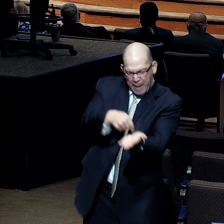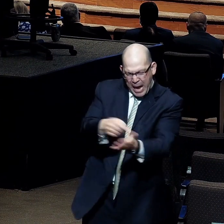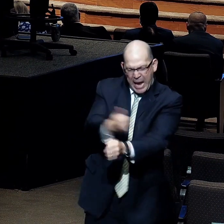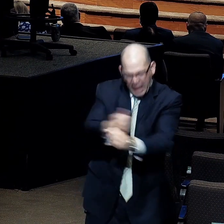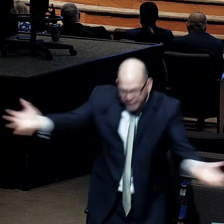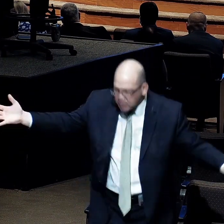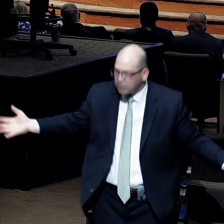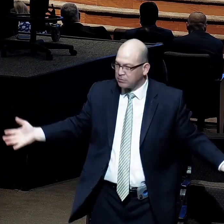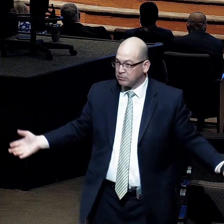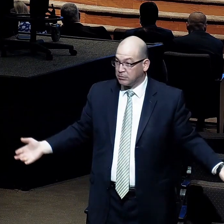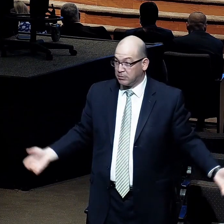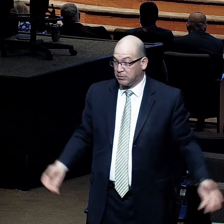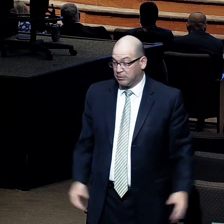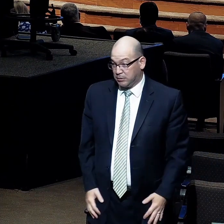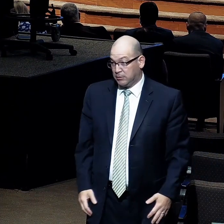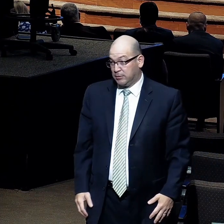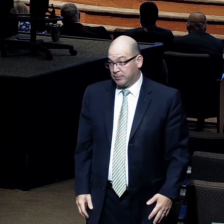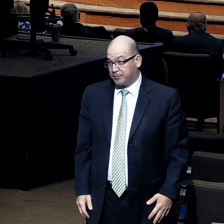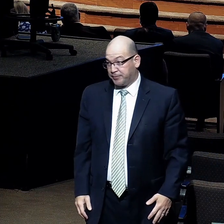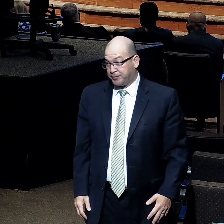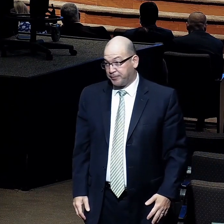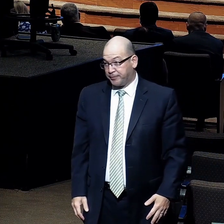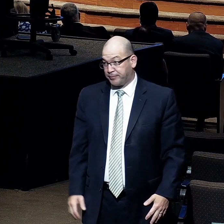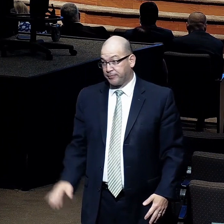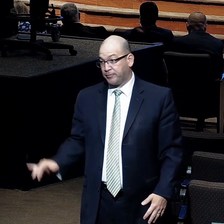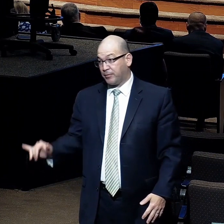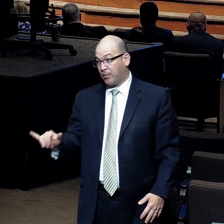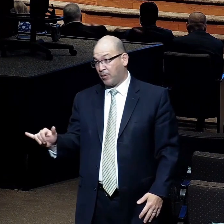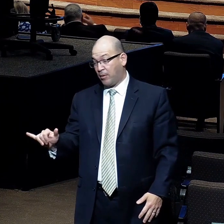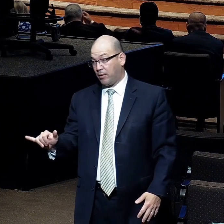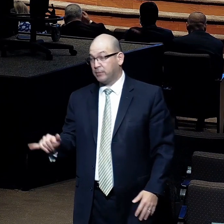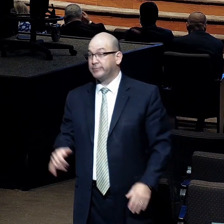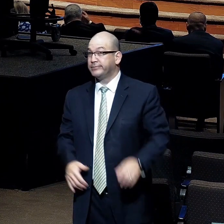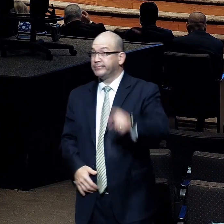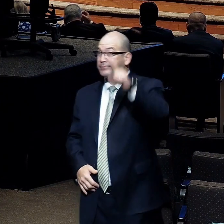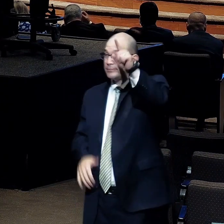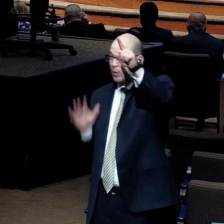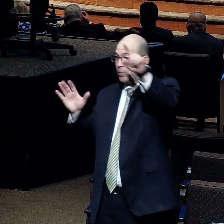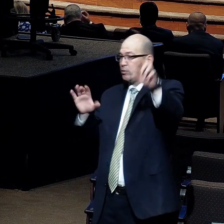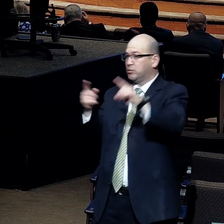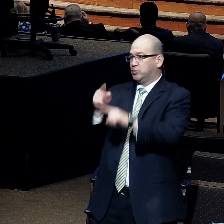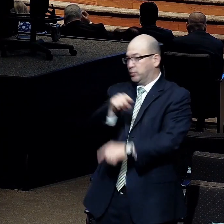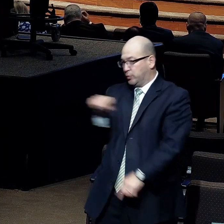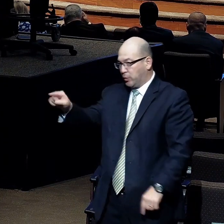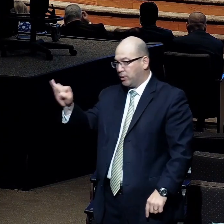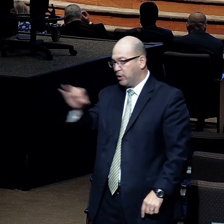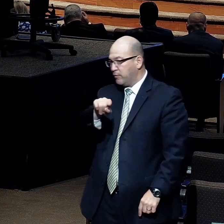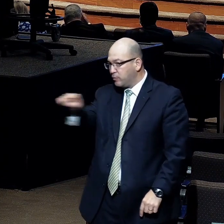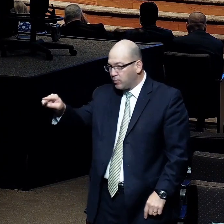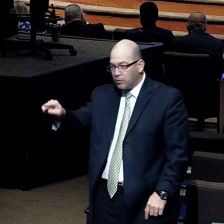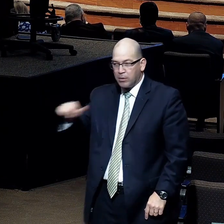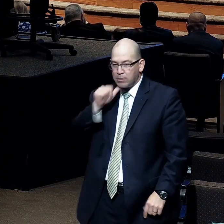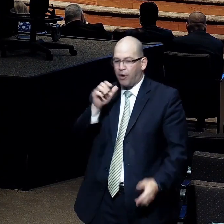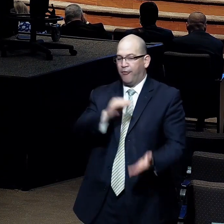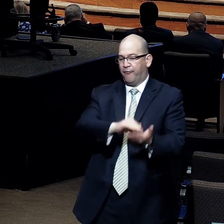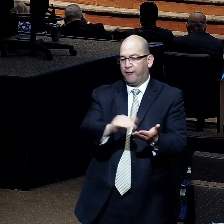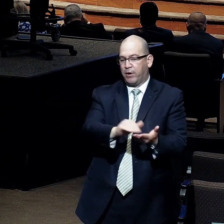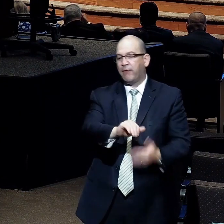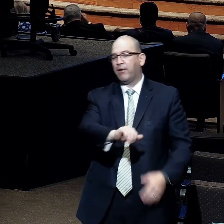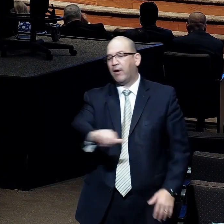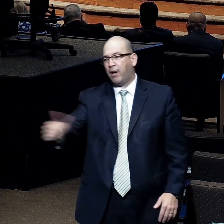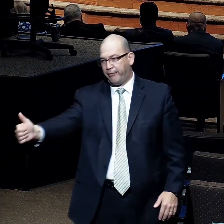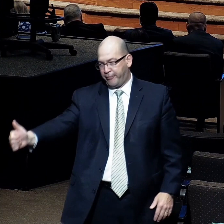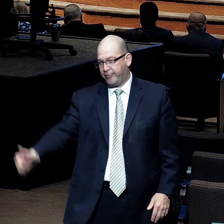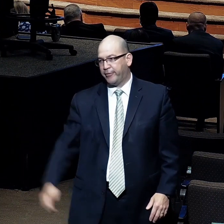him. So likewise shall my heavenly Father do also unto you, if ye from your hearts forgive not every one his brother